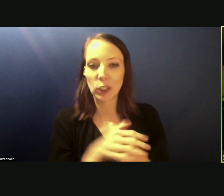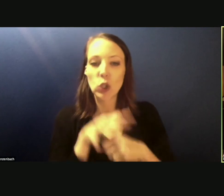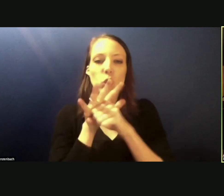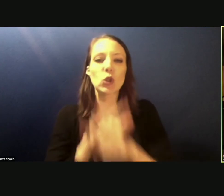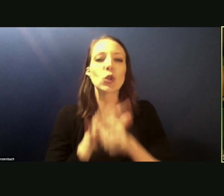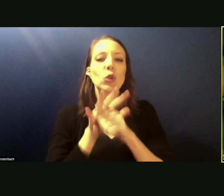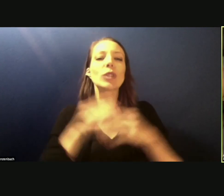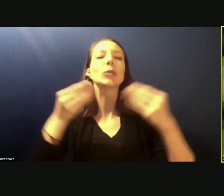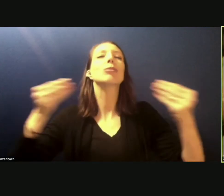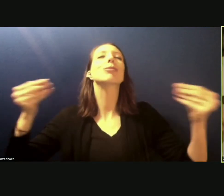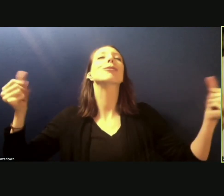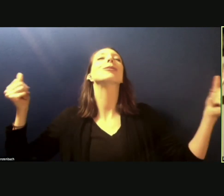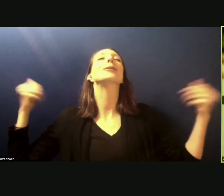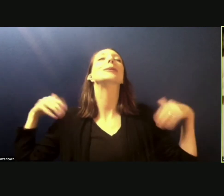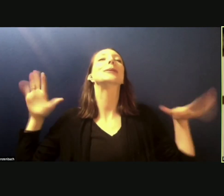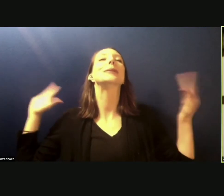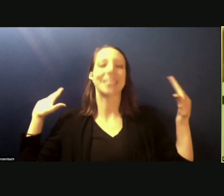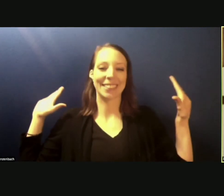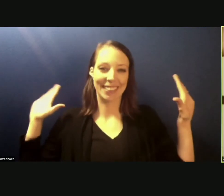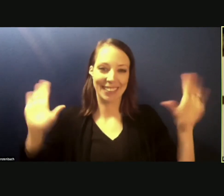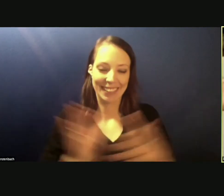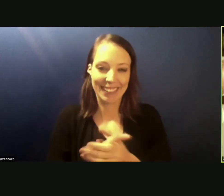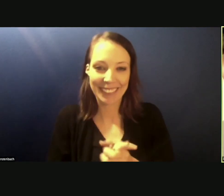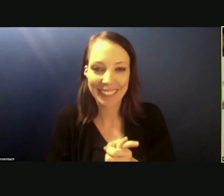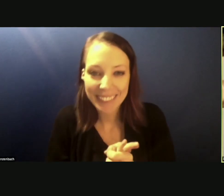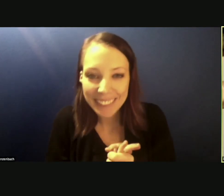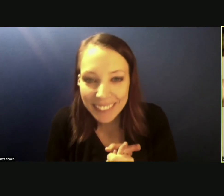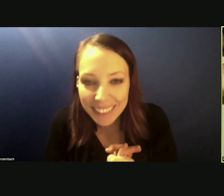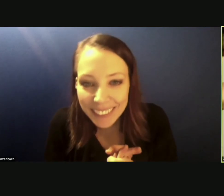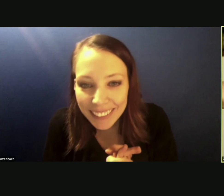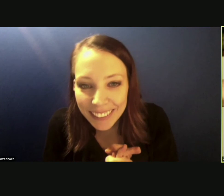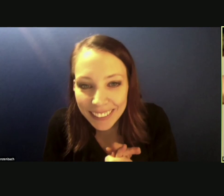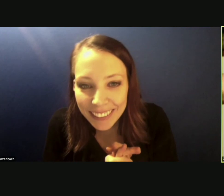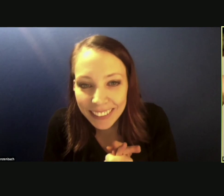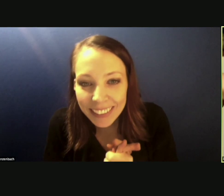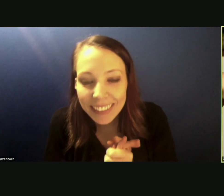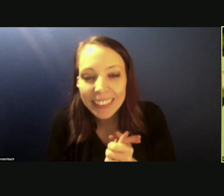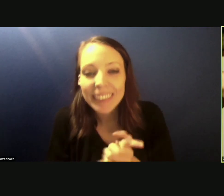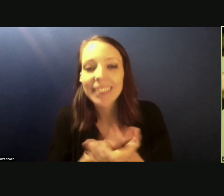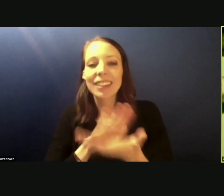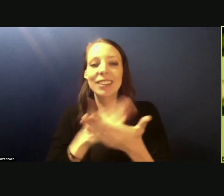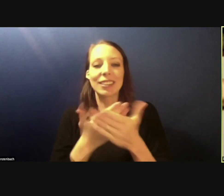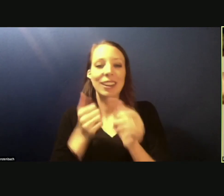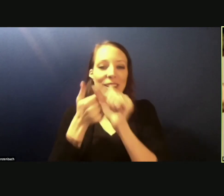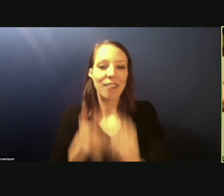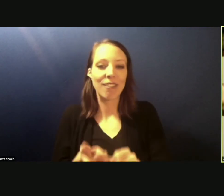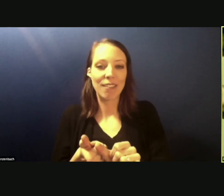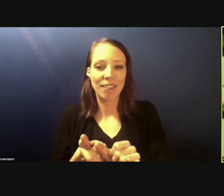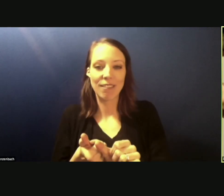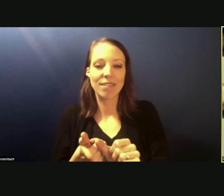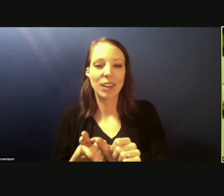stress. Okay, it's the easy way. So you just cook it according to the package instructions. That's only